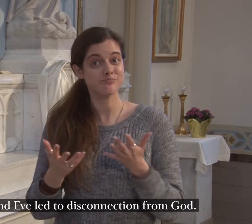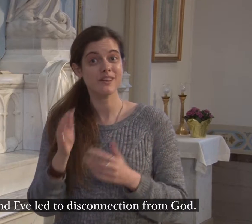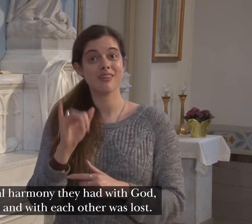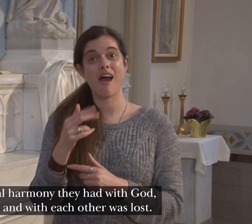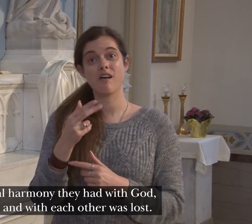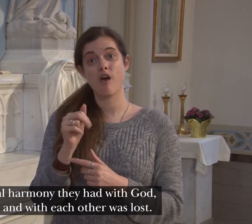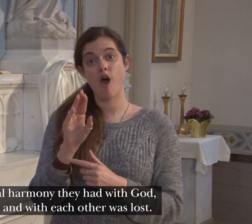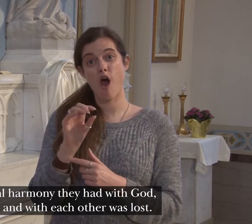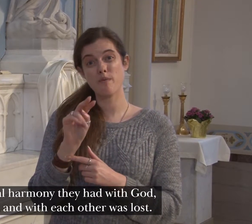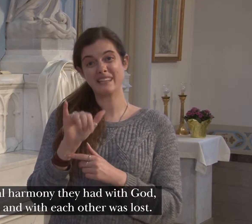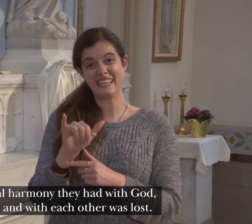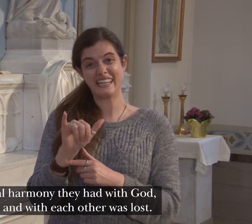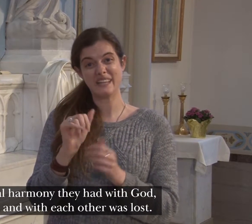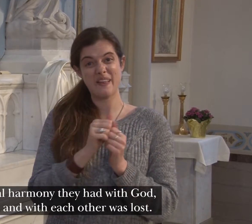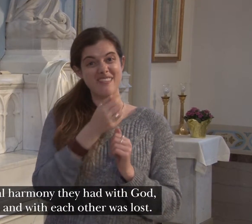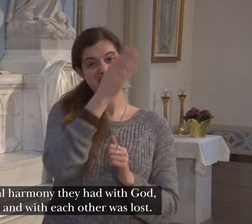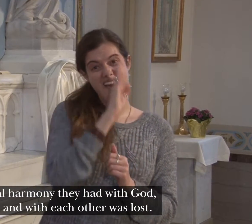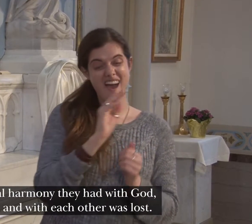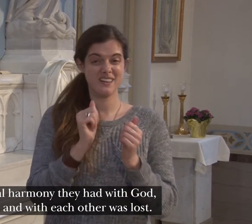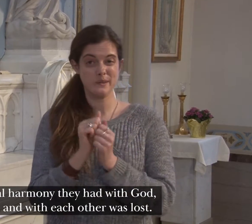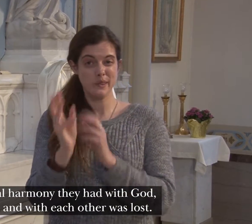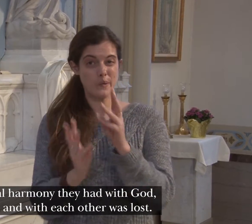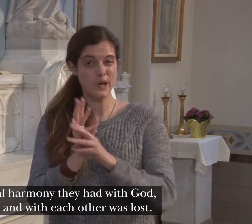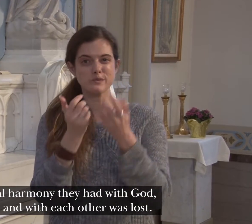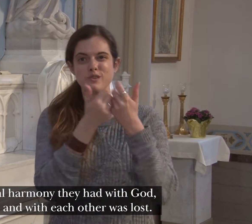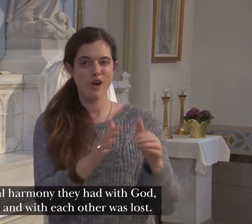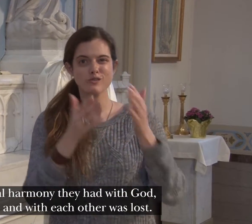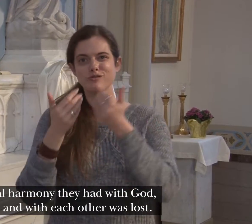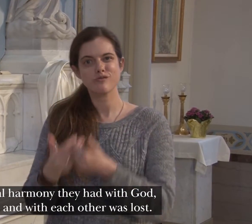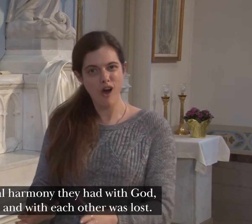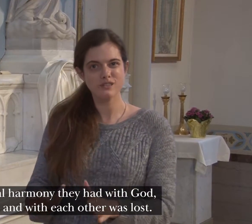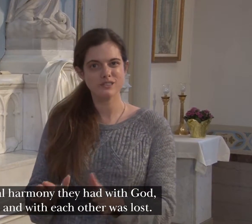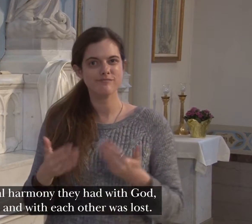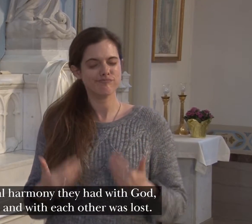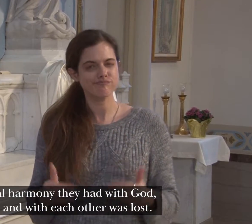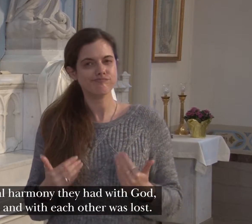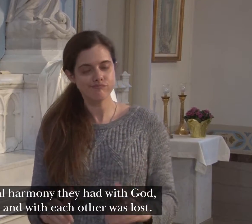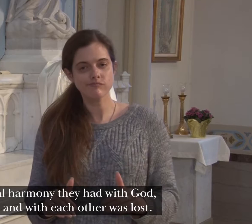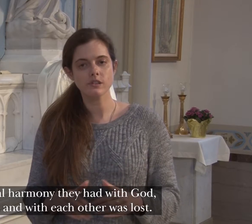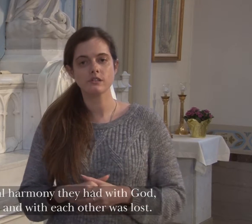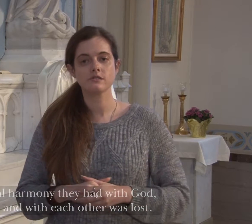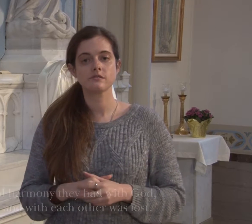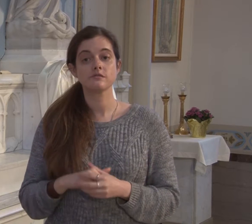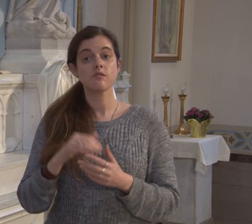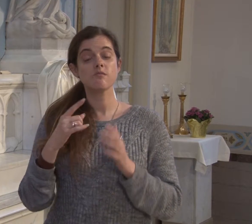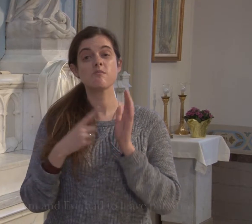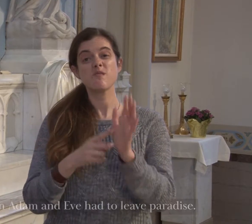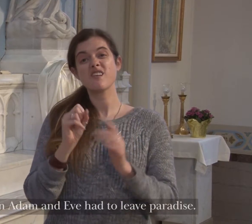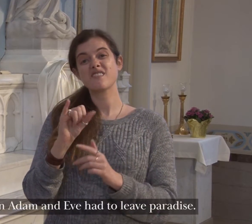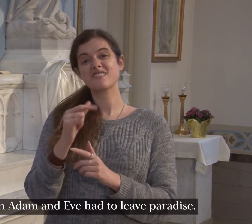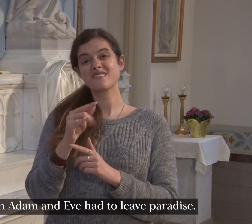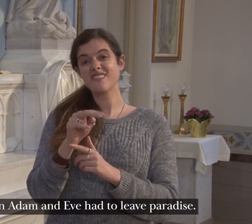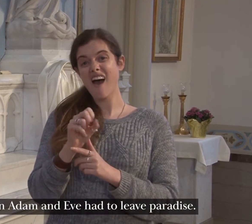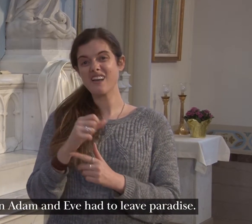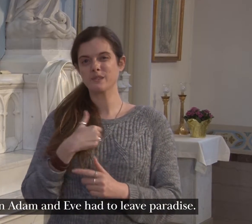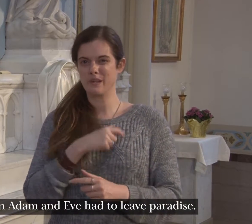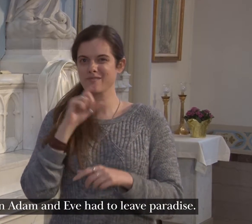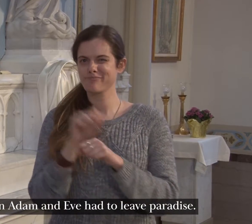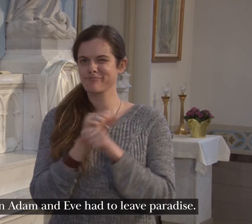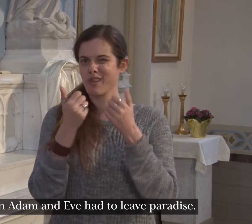The original harmony they had with God, the world, and with each other was lost. Because of their sin, Adam and